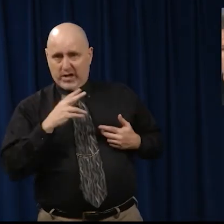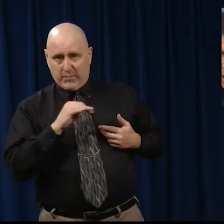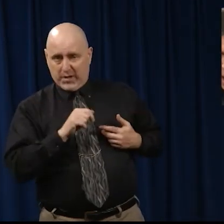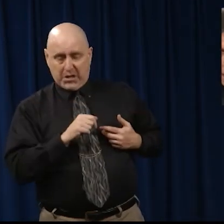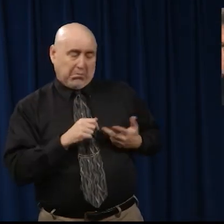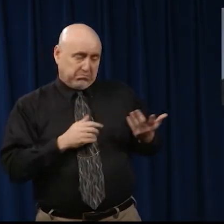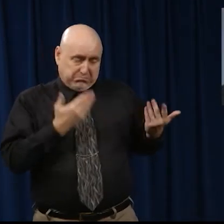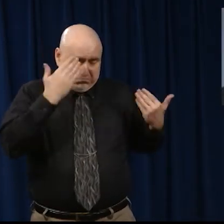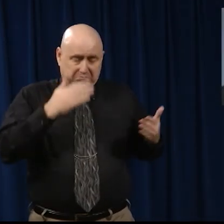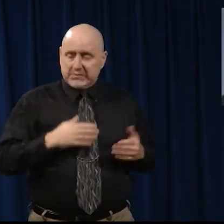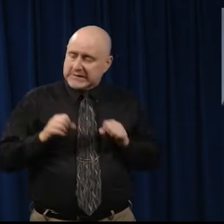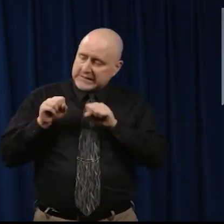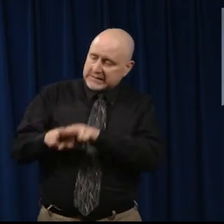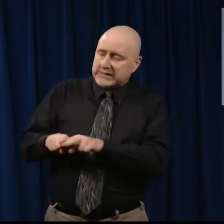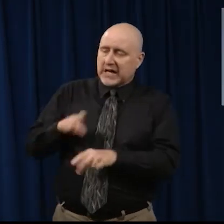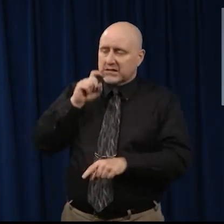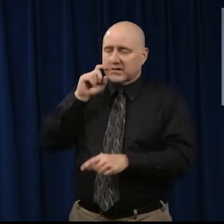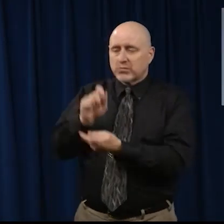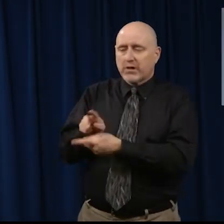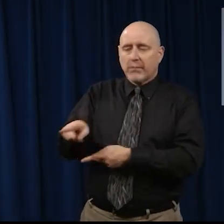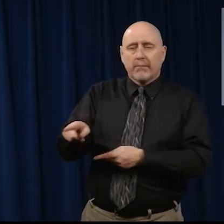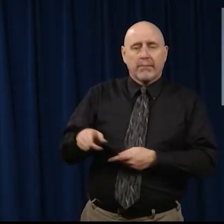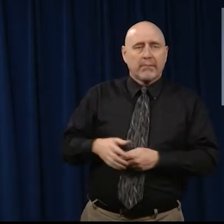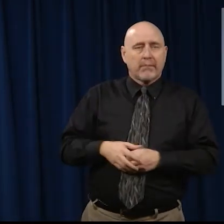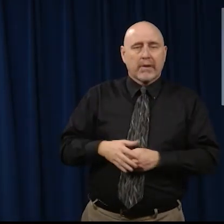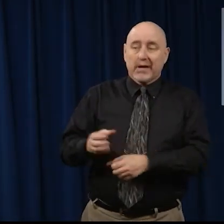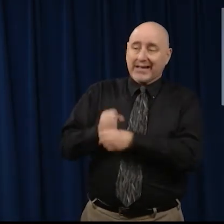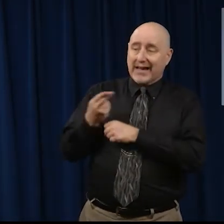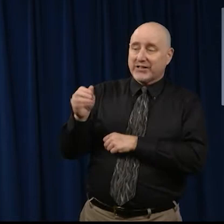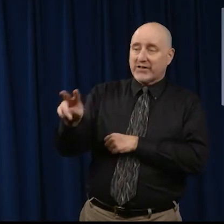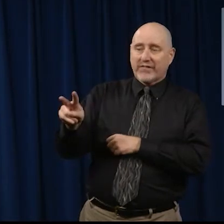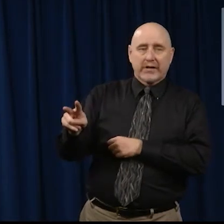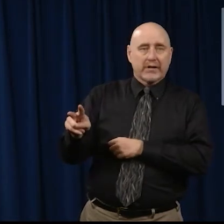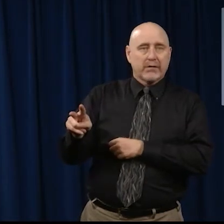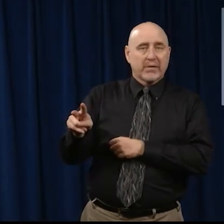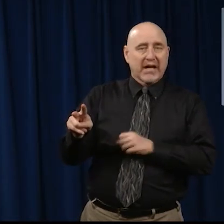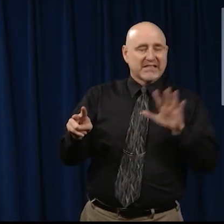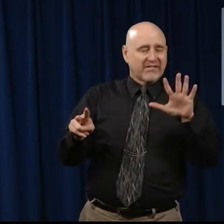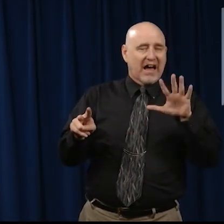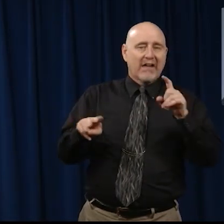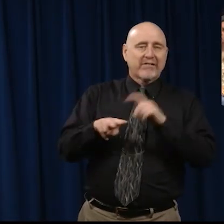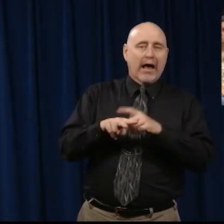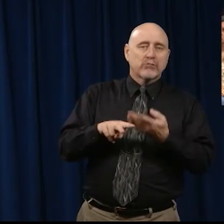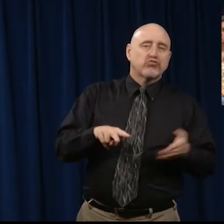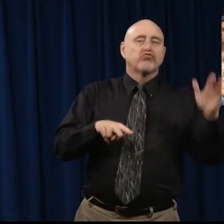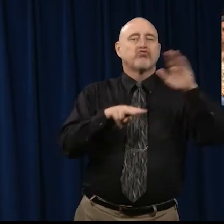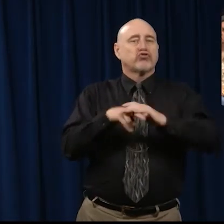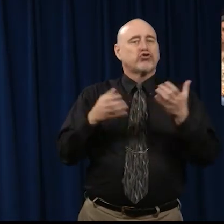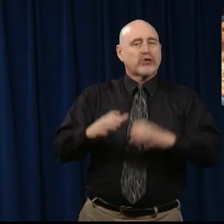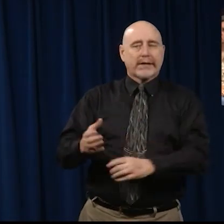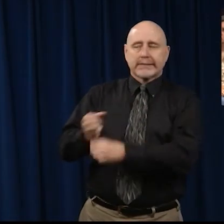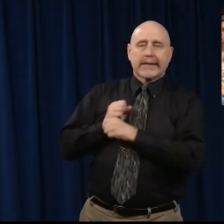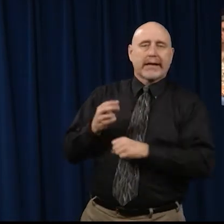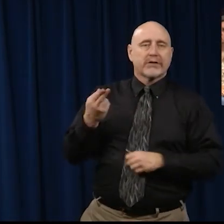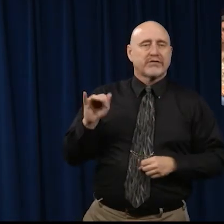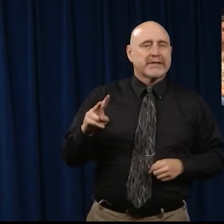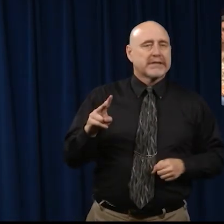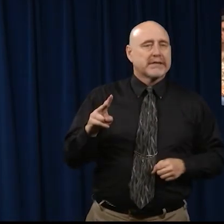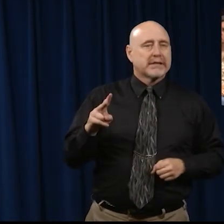chlamydia. You go ahead and have sex with someone and you get HIV because there's a 5 times more likely chance that you're going to